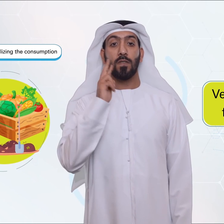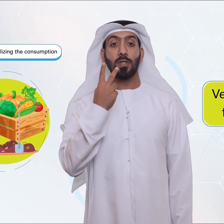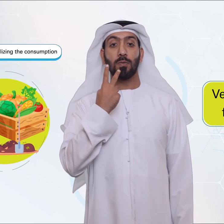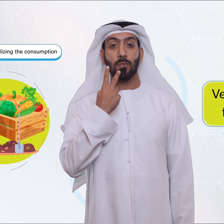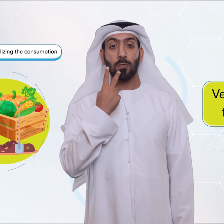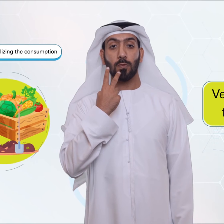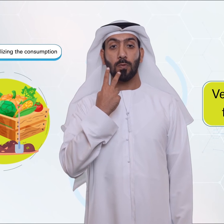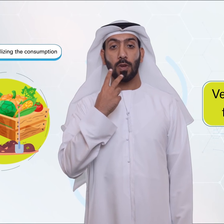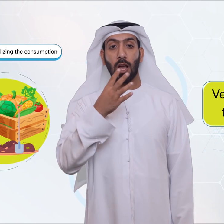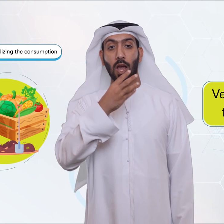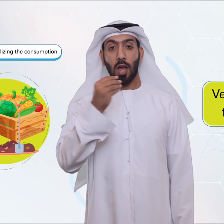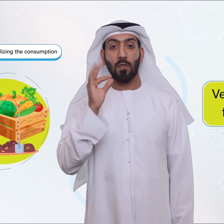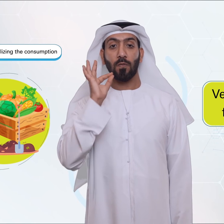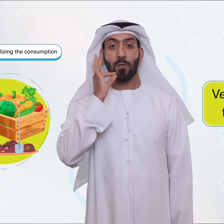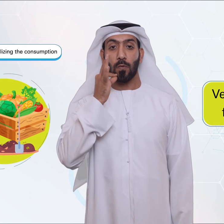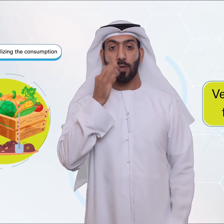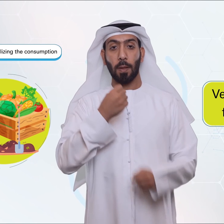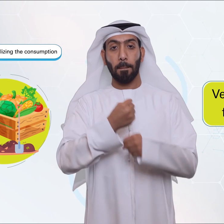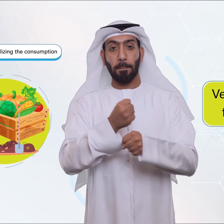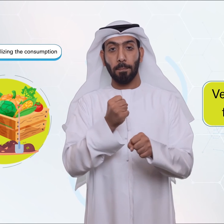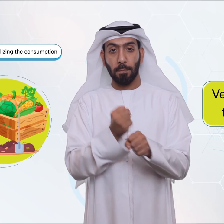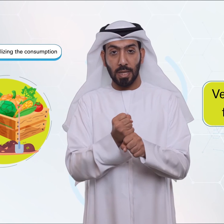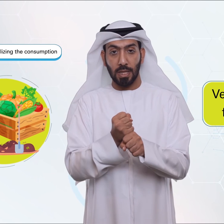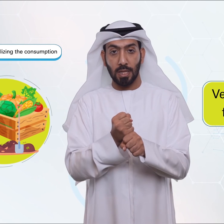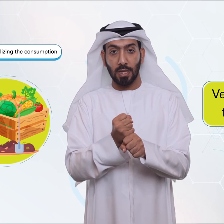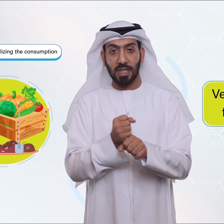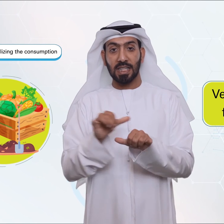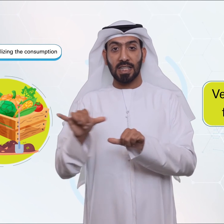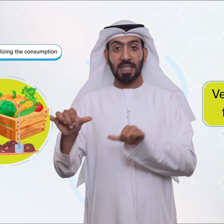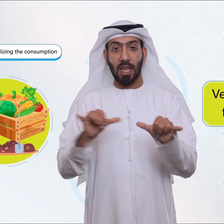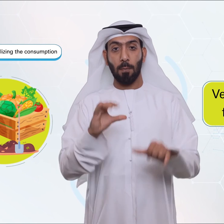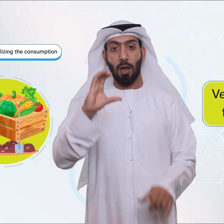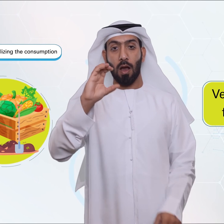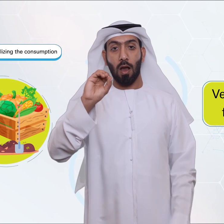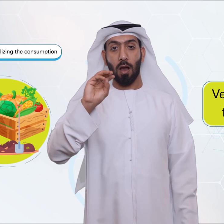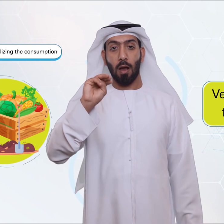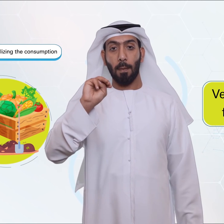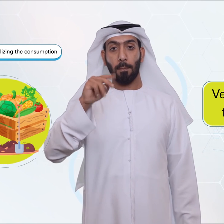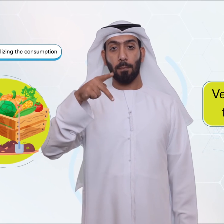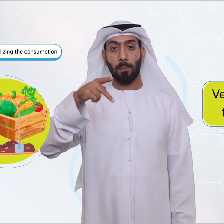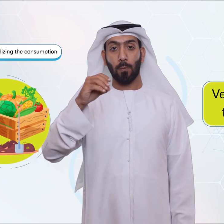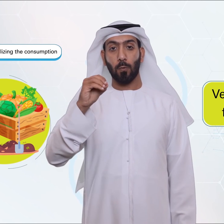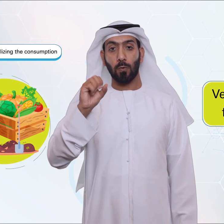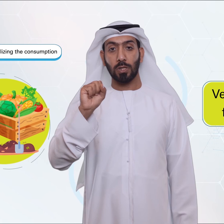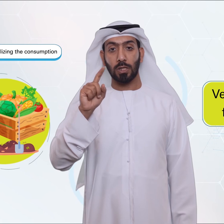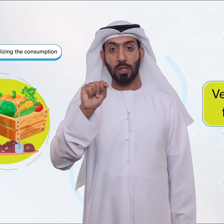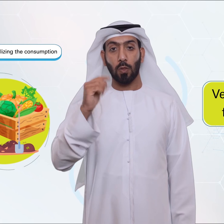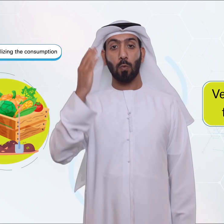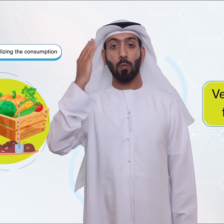of vegetables and fruits in the form of compost instead of disposing them, which increases the period of water retention